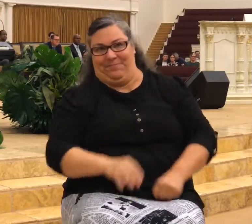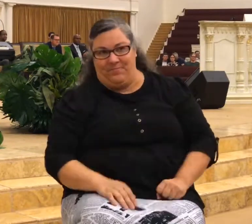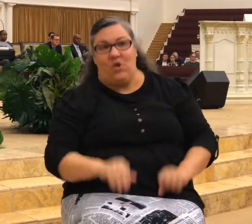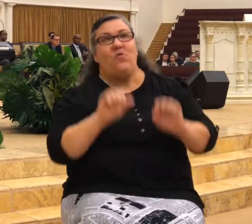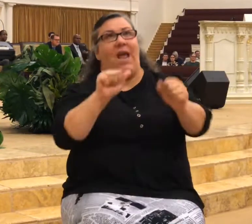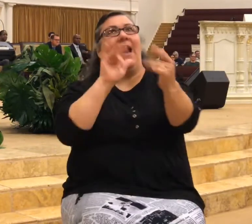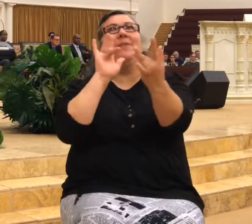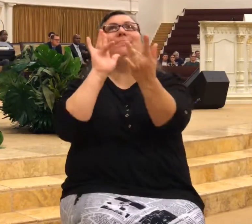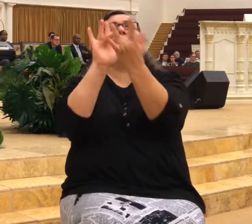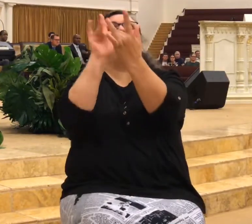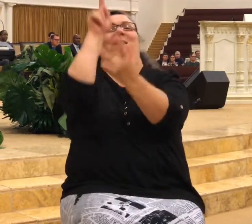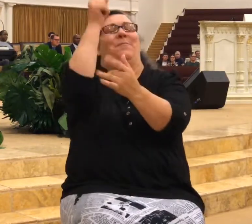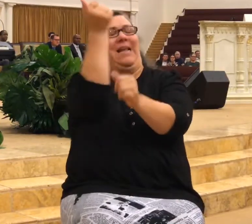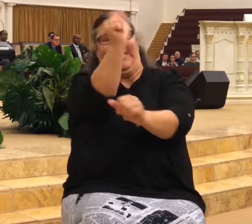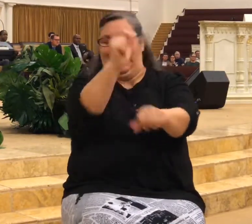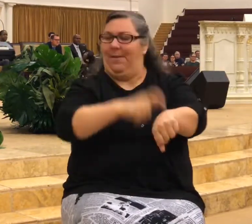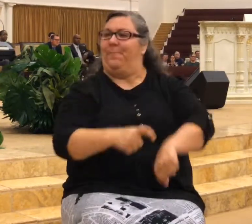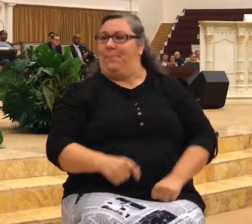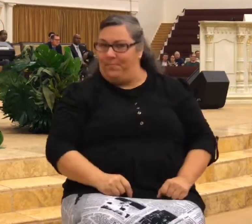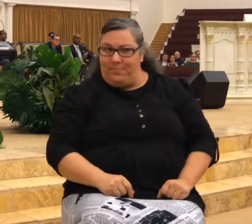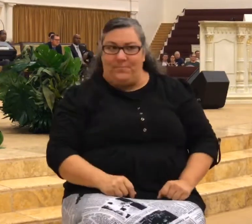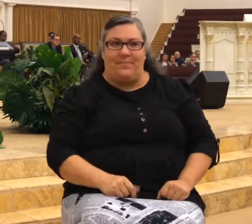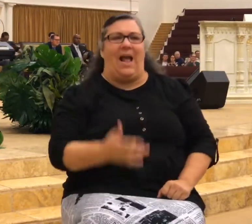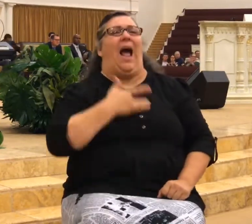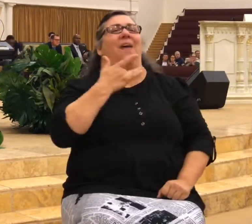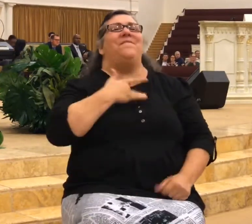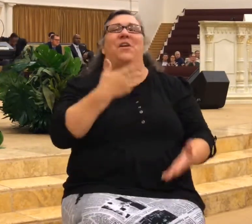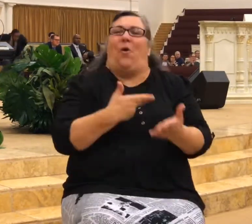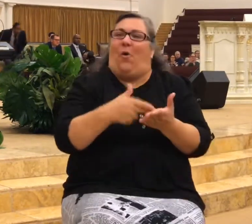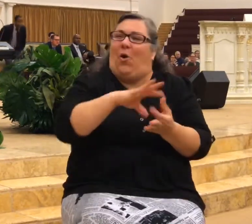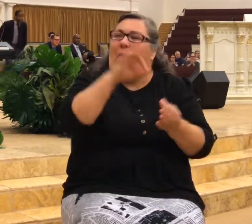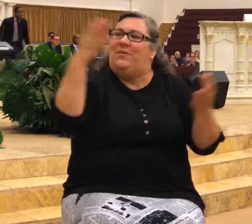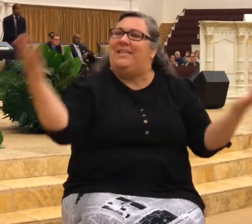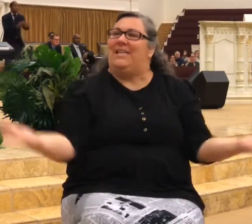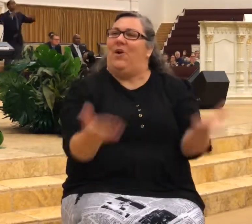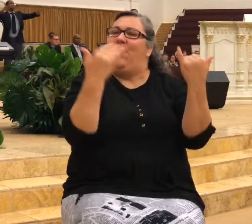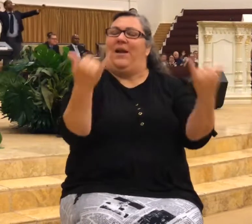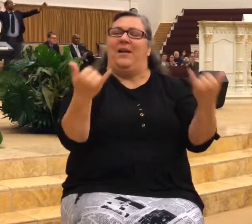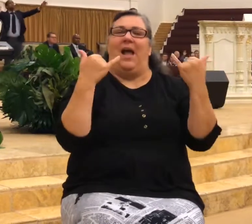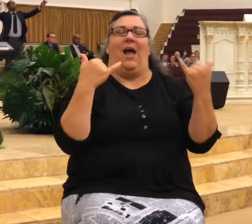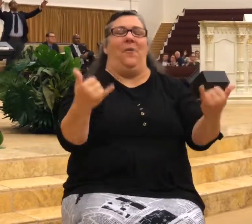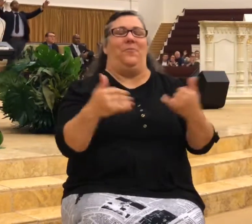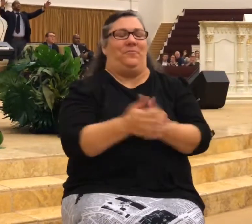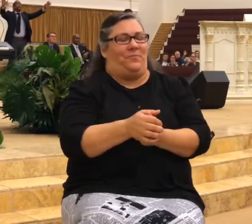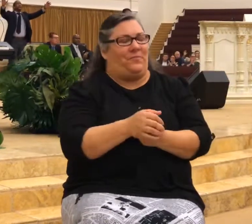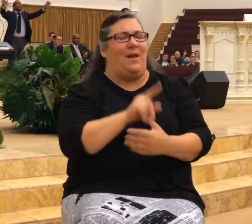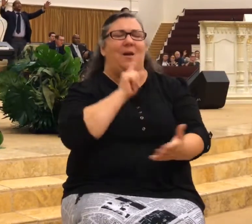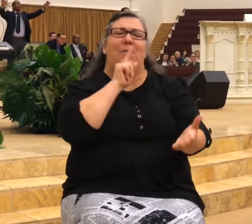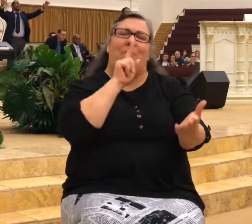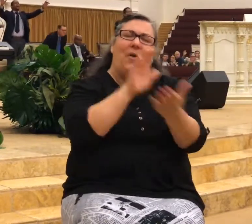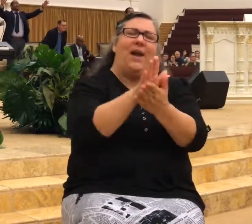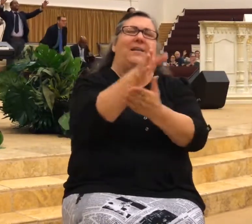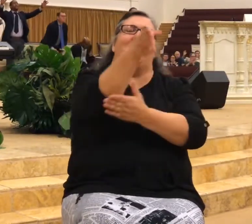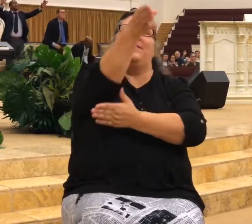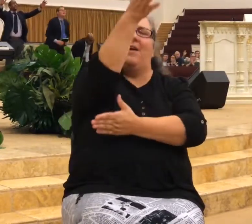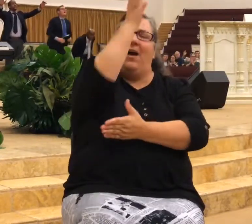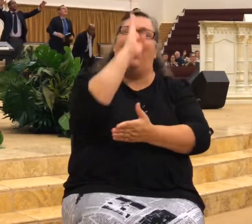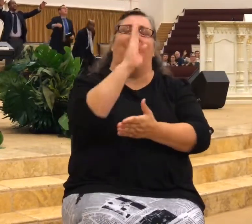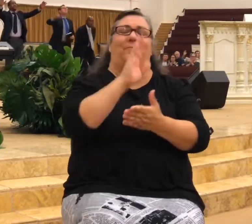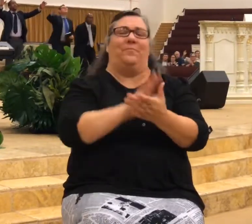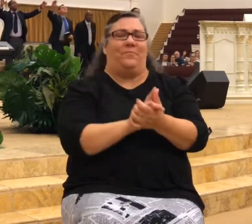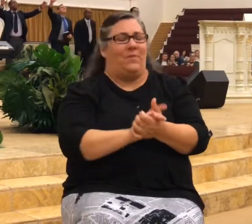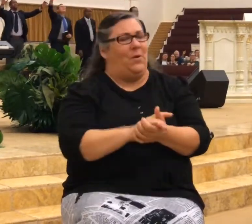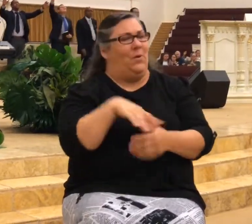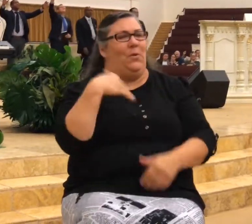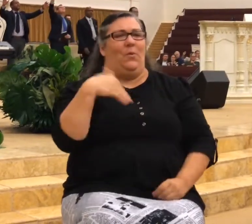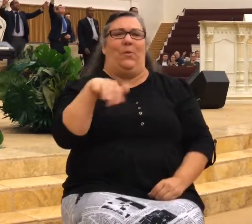Hallelujah. Hallelujah. Oh, I feel the Holy Ghost here right now. Praise God. We've got